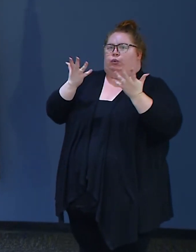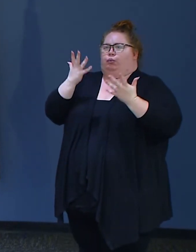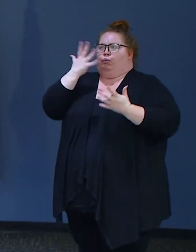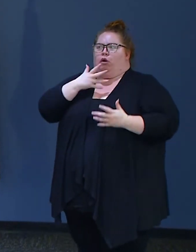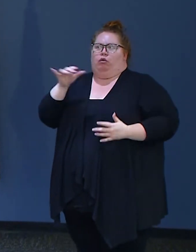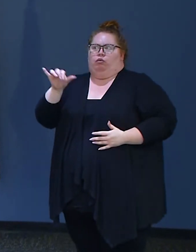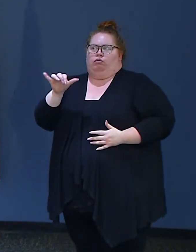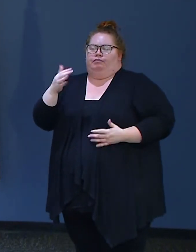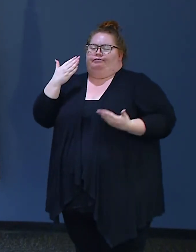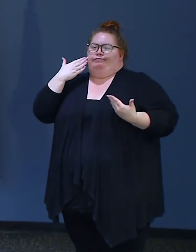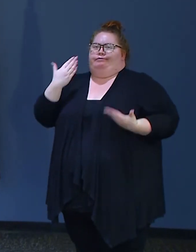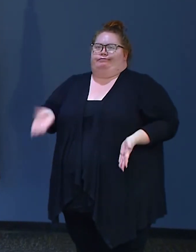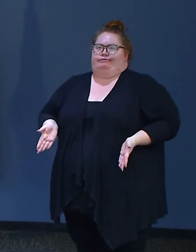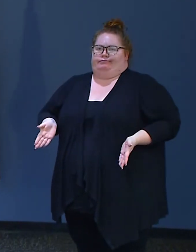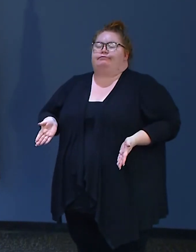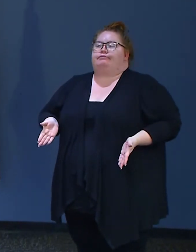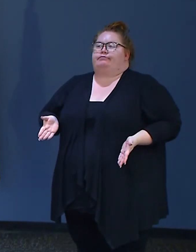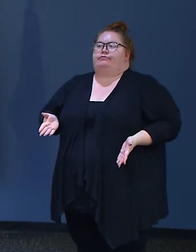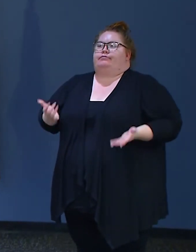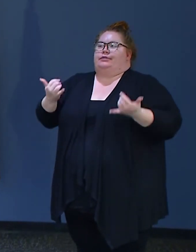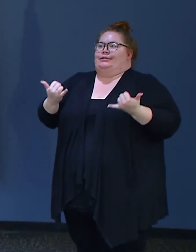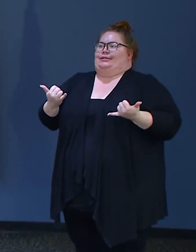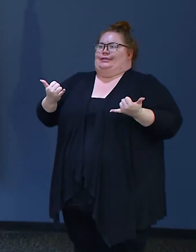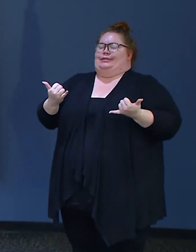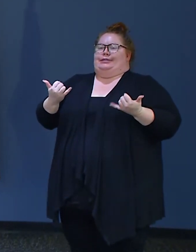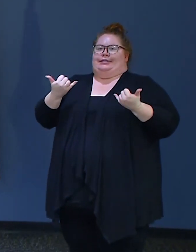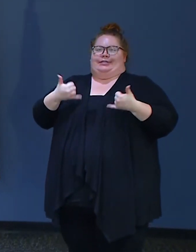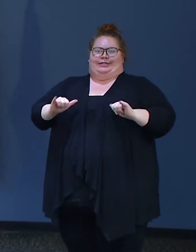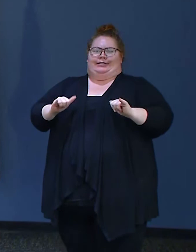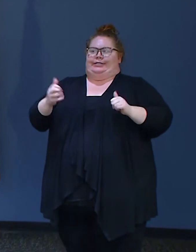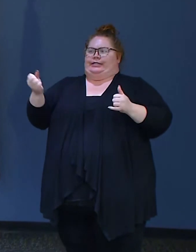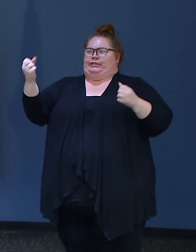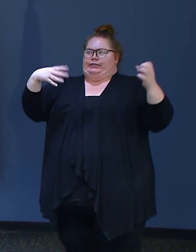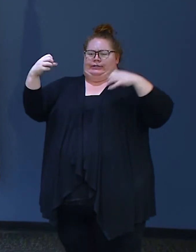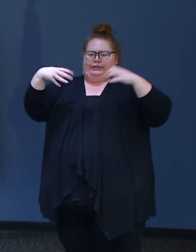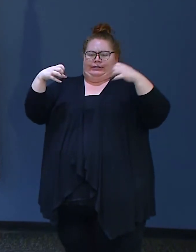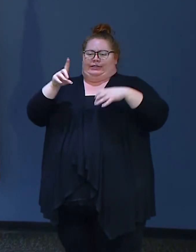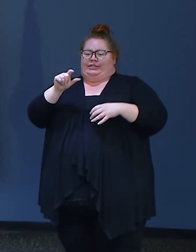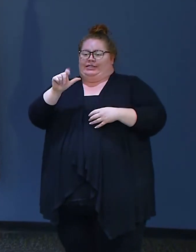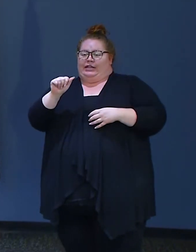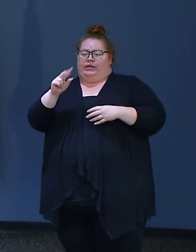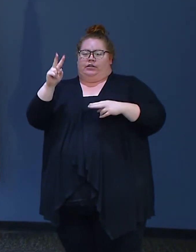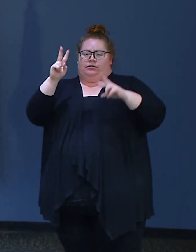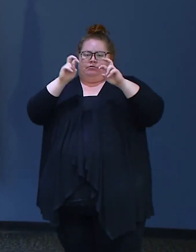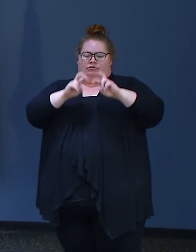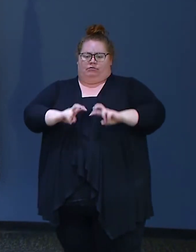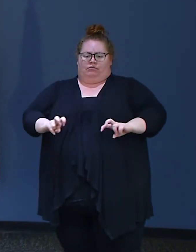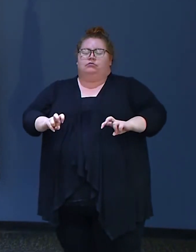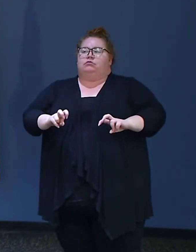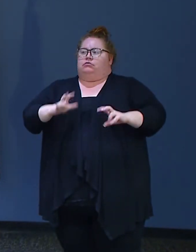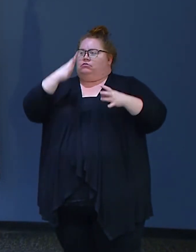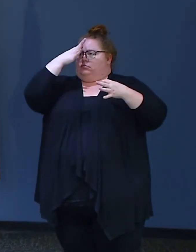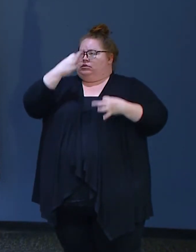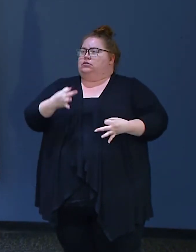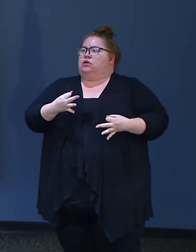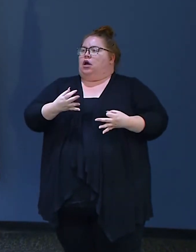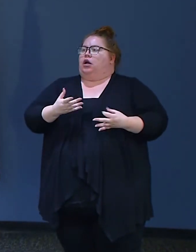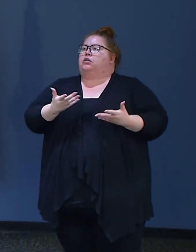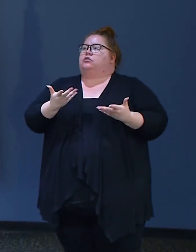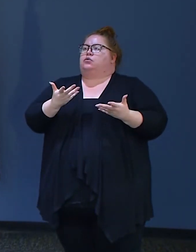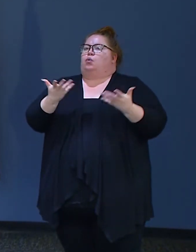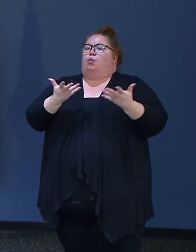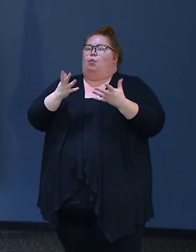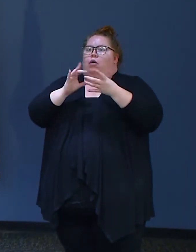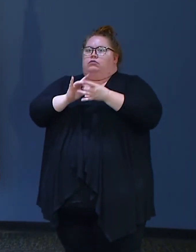answer today because we are still determining it. So for today, the way that the data is being released will continue. We